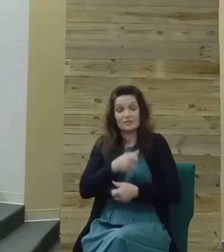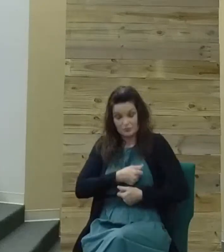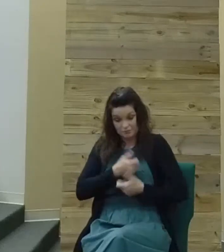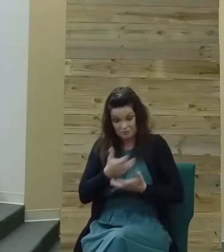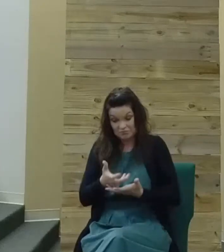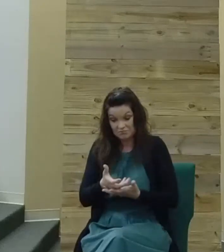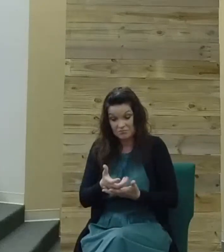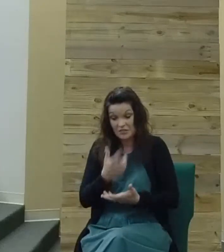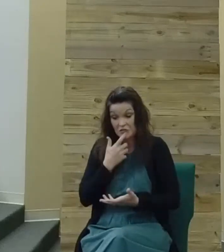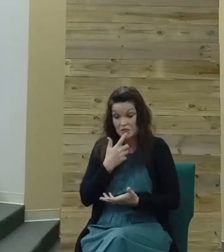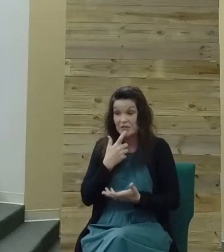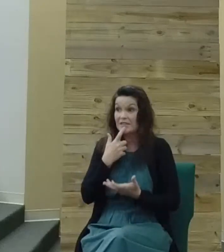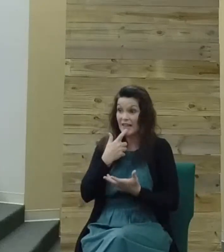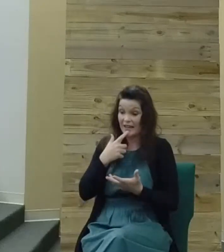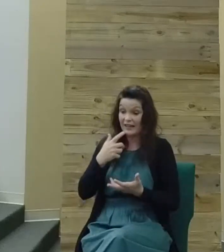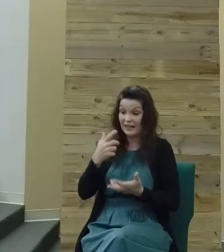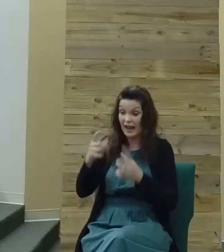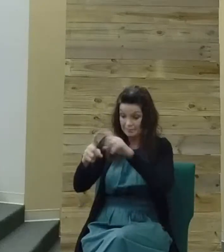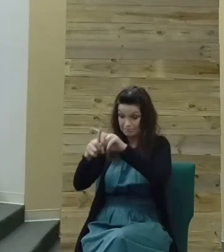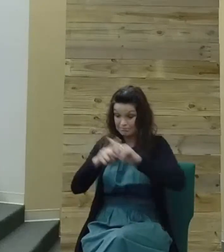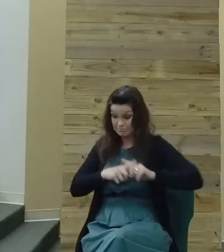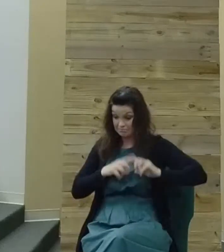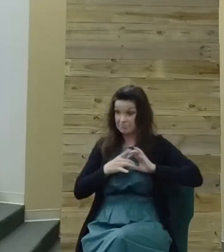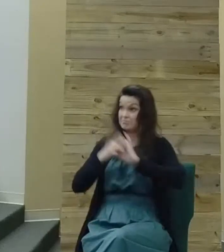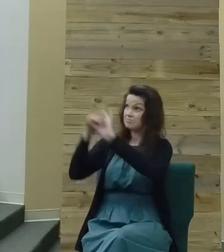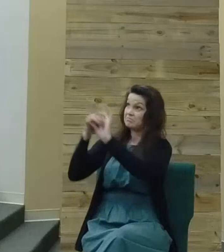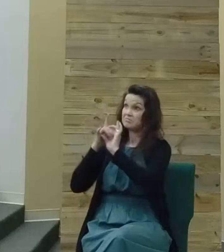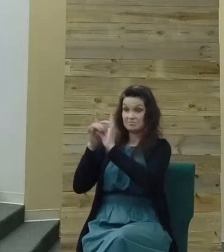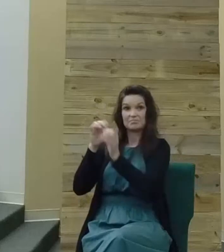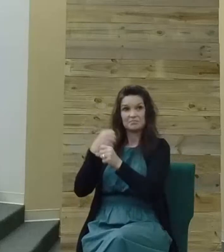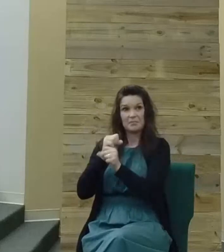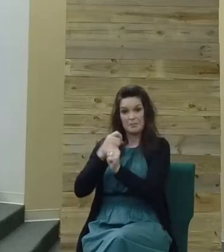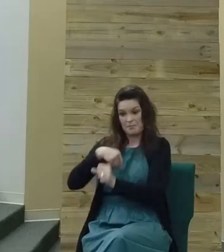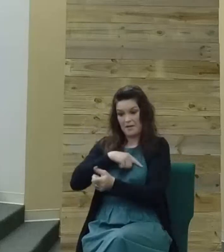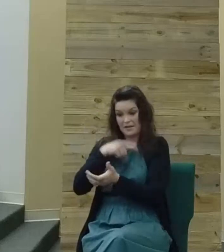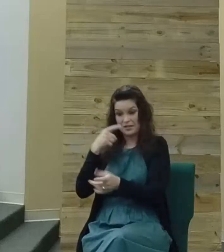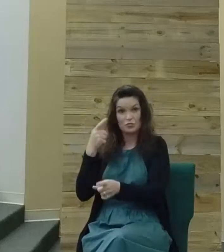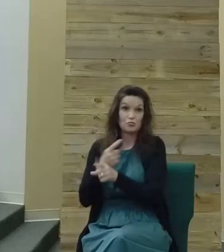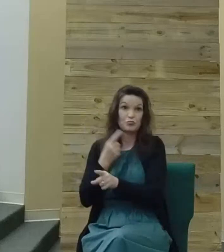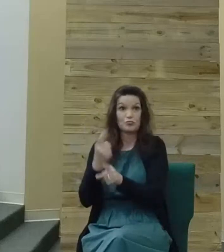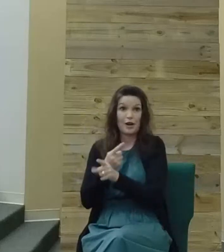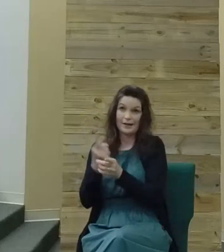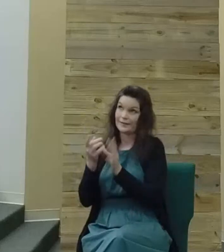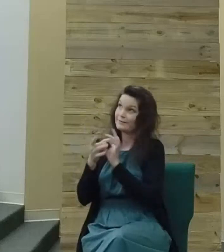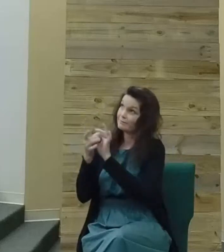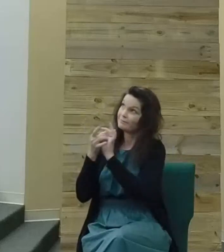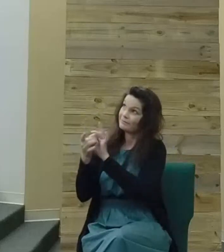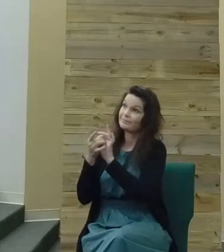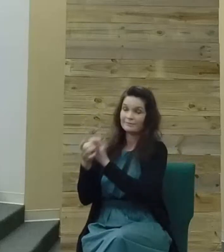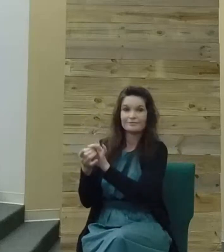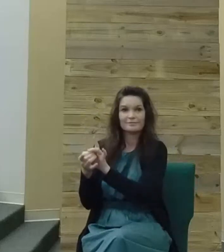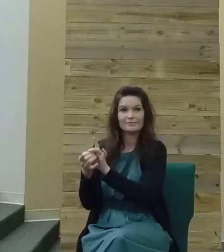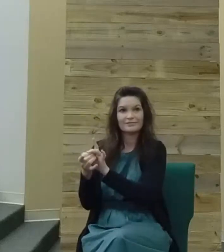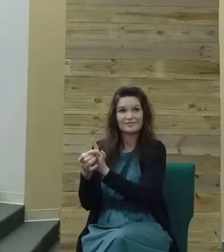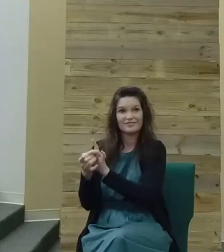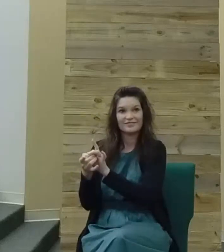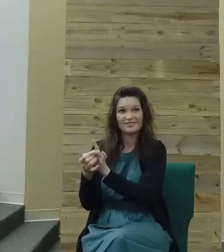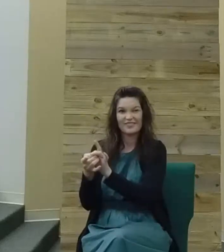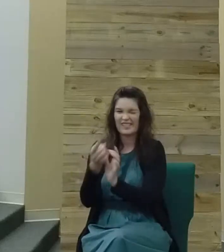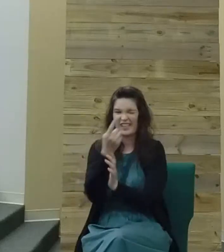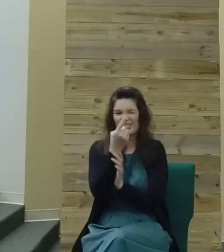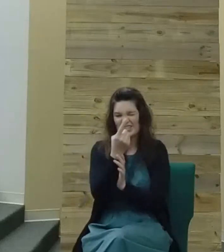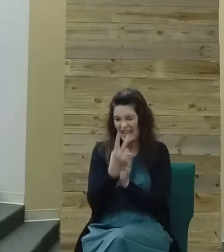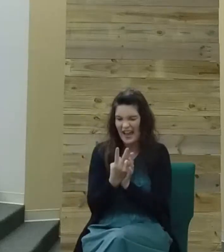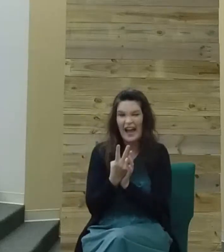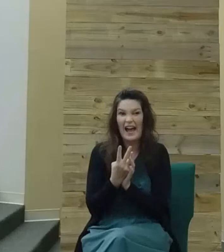repent and believe that, you are saved, you are reconciled to God. He makes you right with himself. But that's just